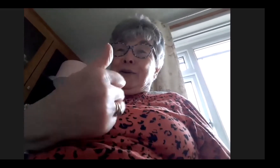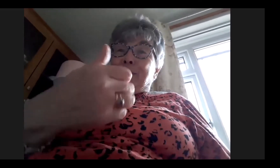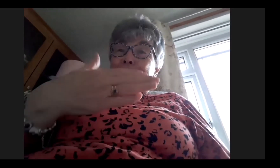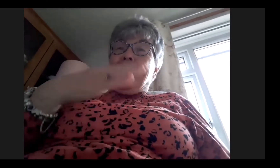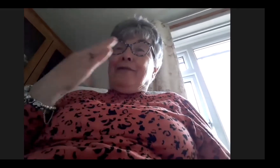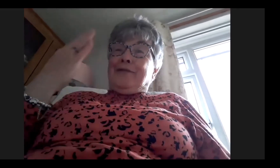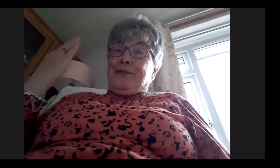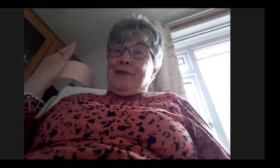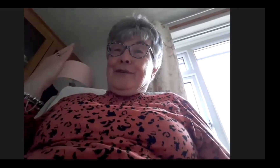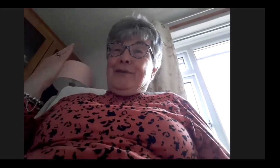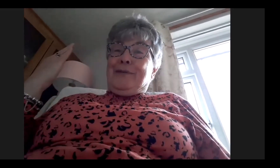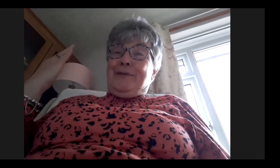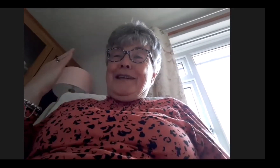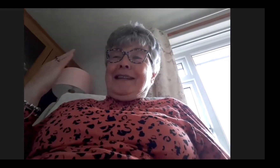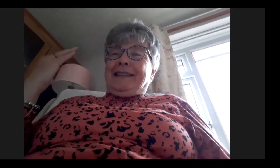Good afternoon.